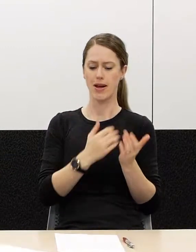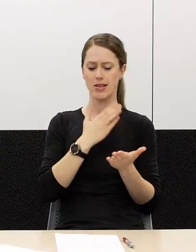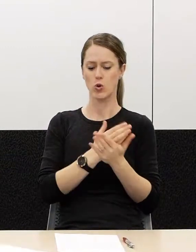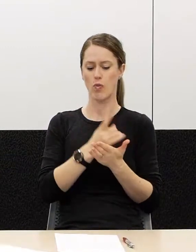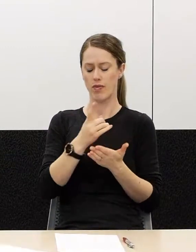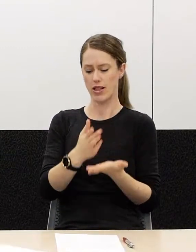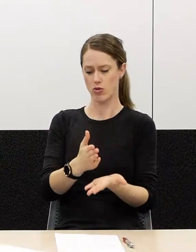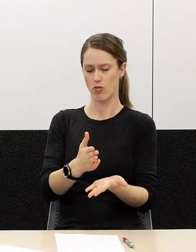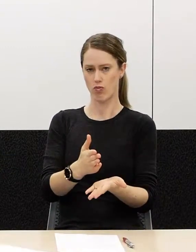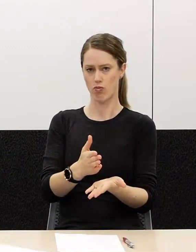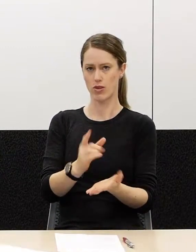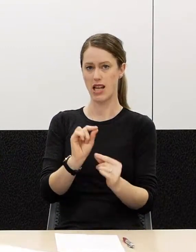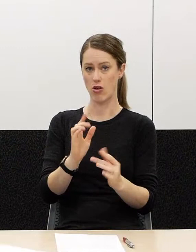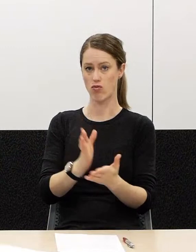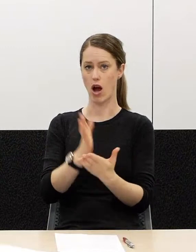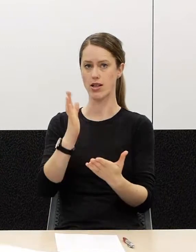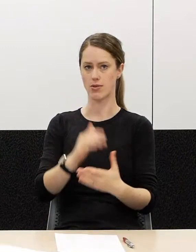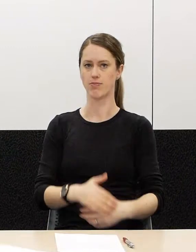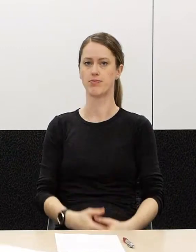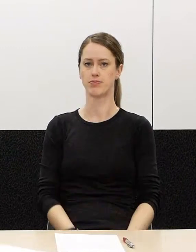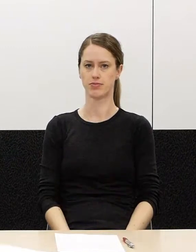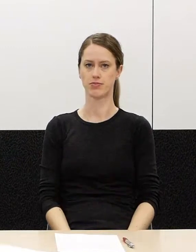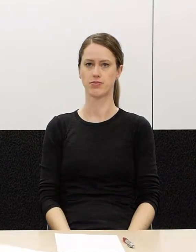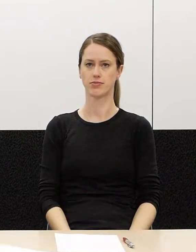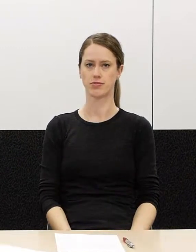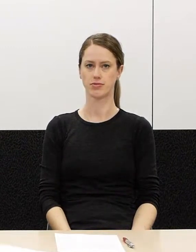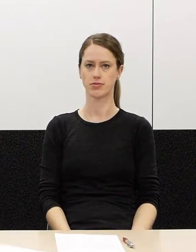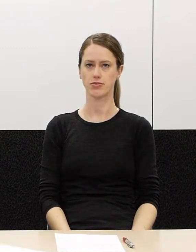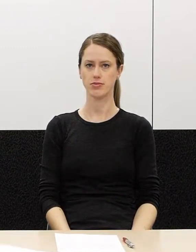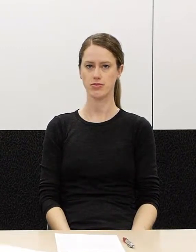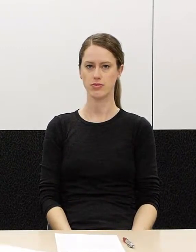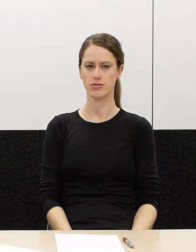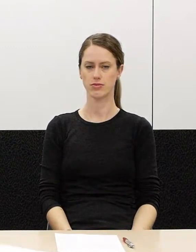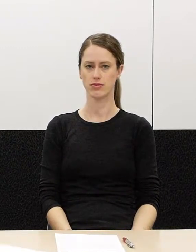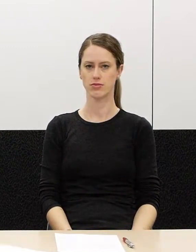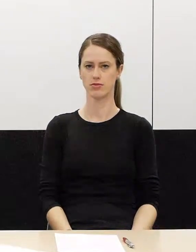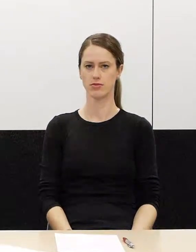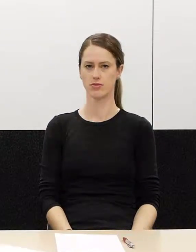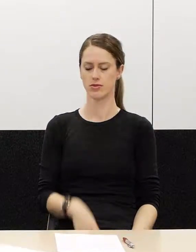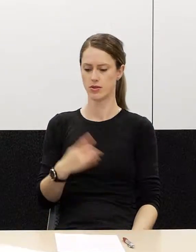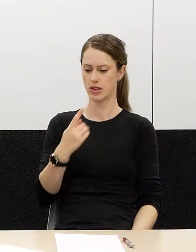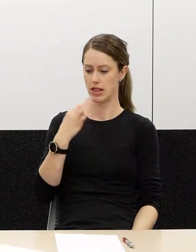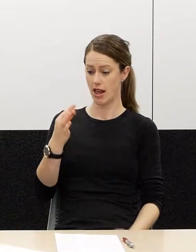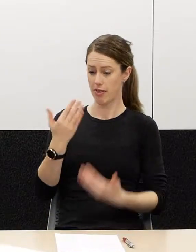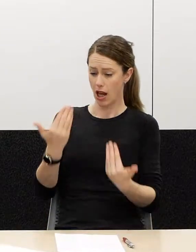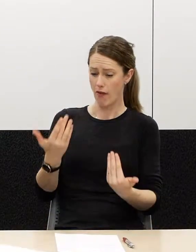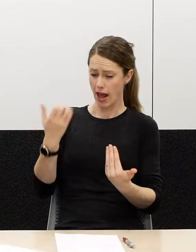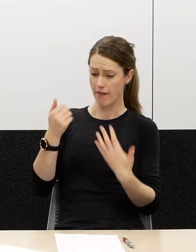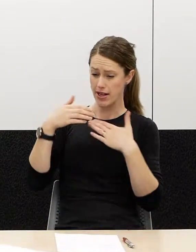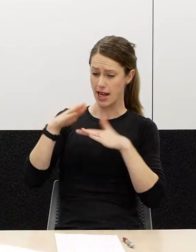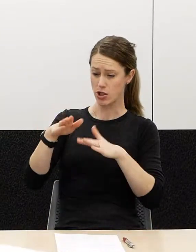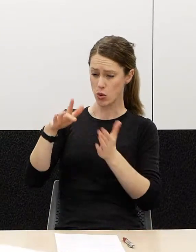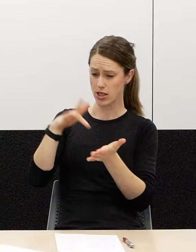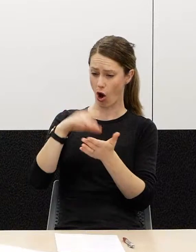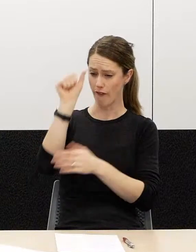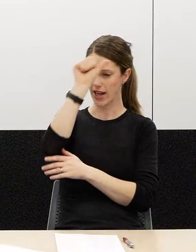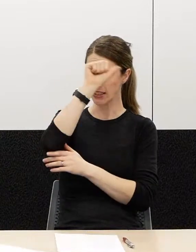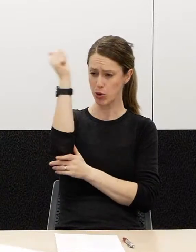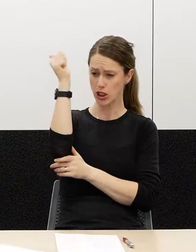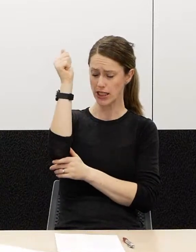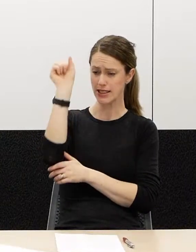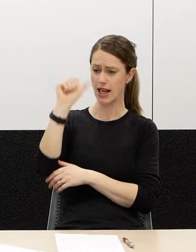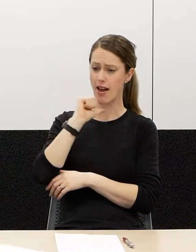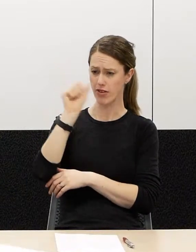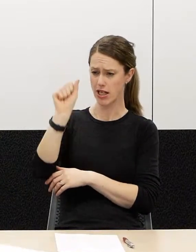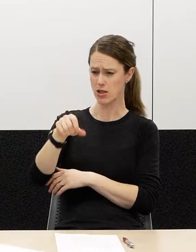formula right. Absolutely. So are there currently national centres of expertise, and